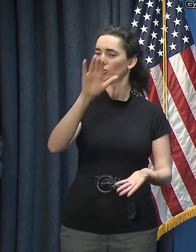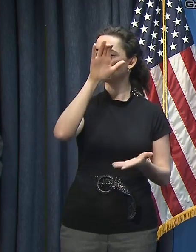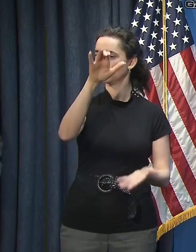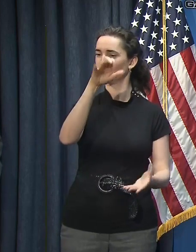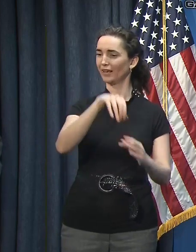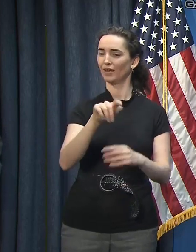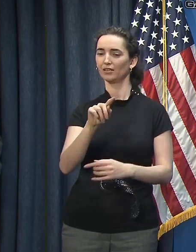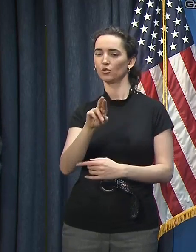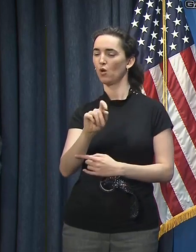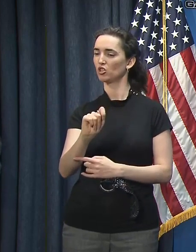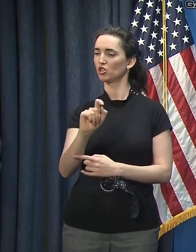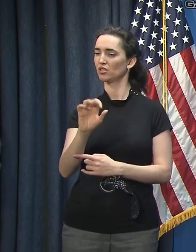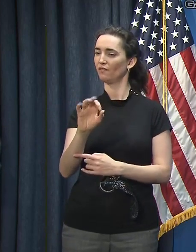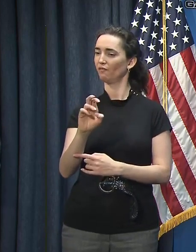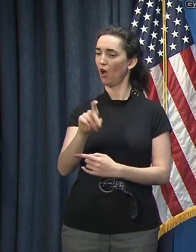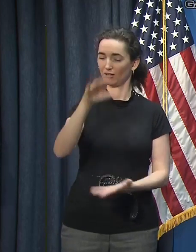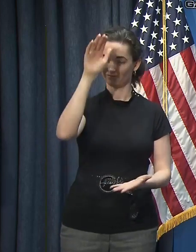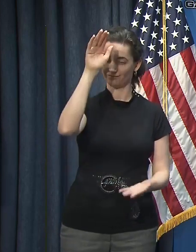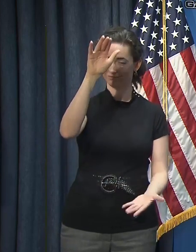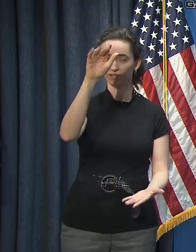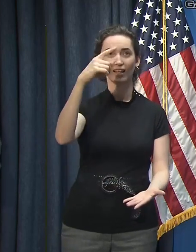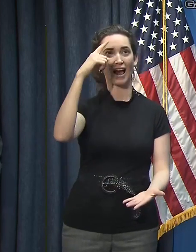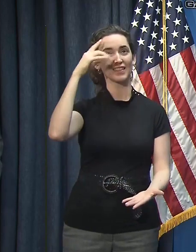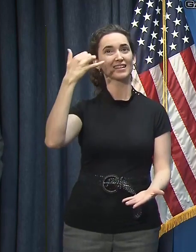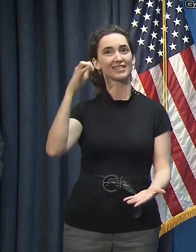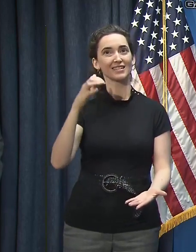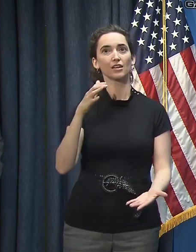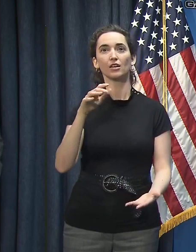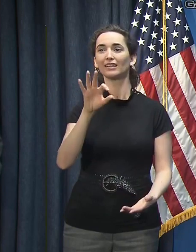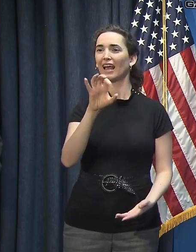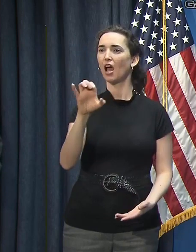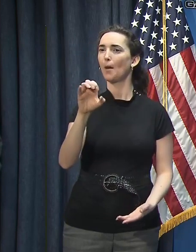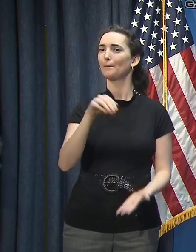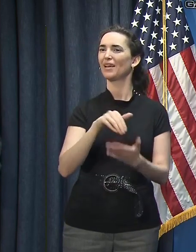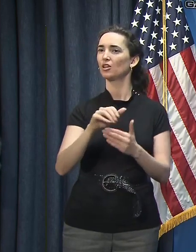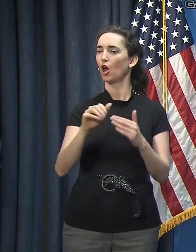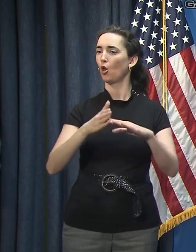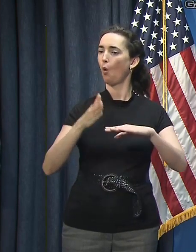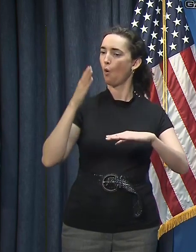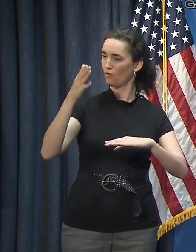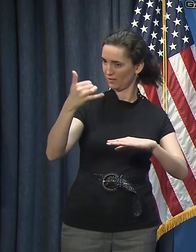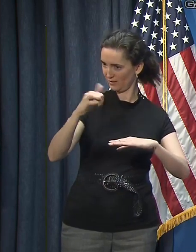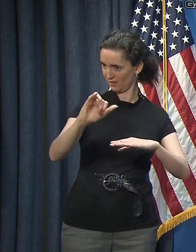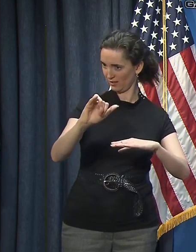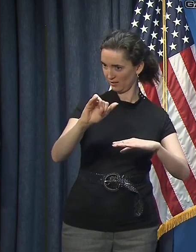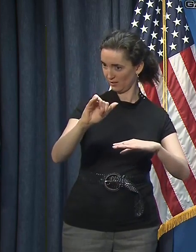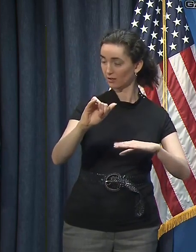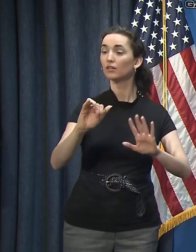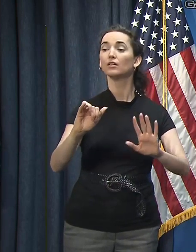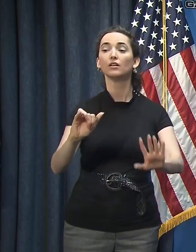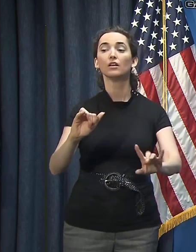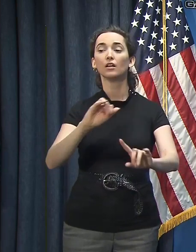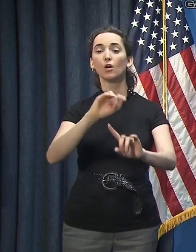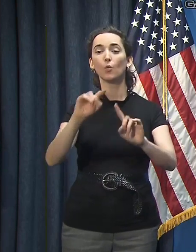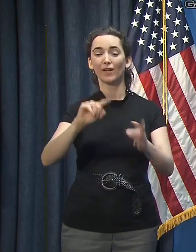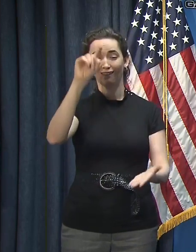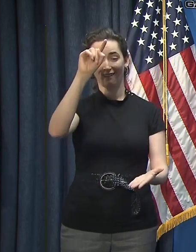fund. I think we're still over $900 million in it. And when it gets to right